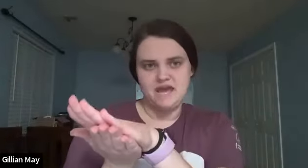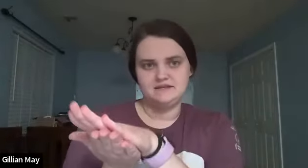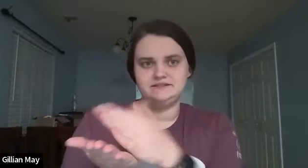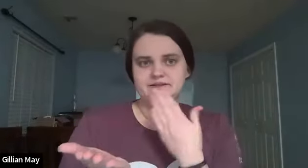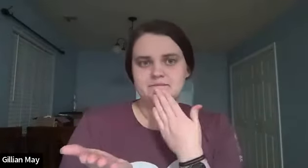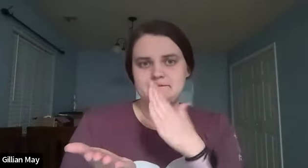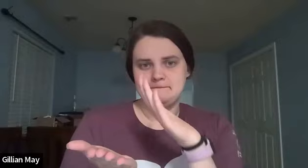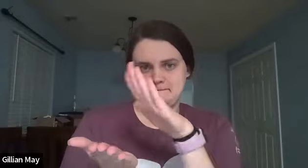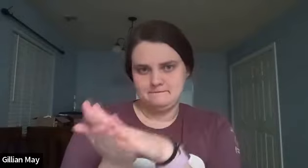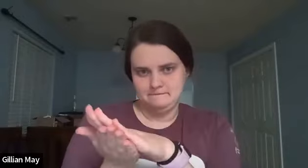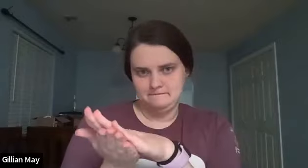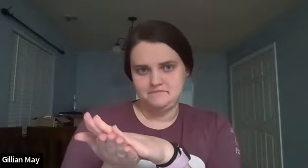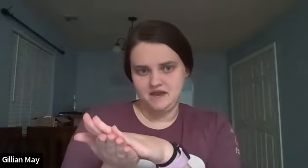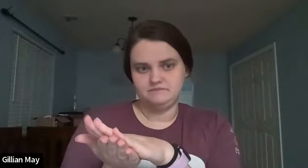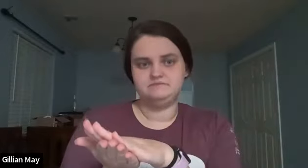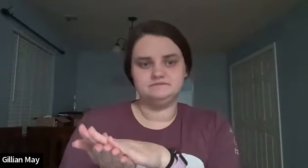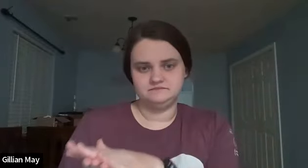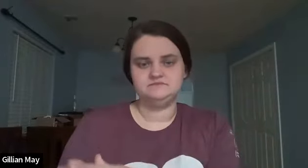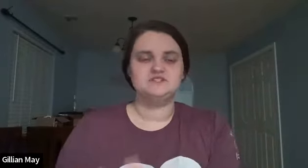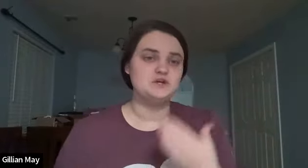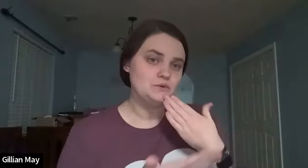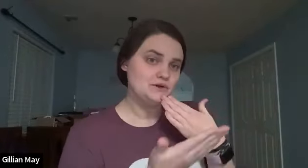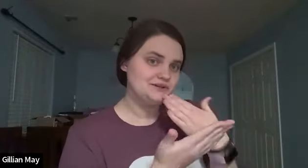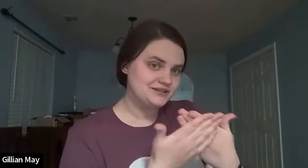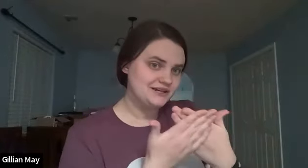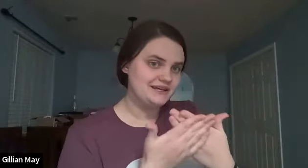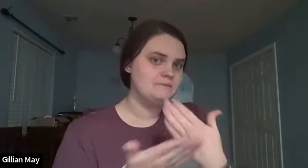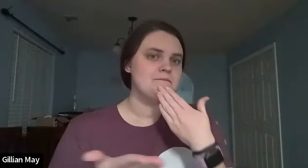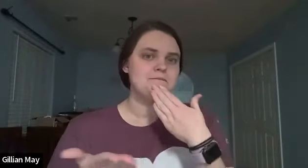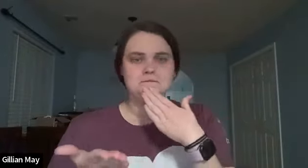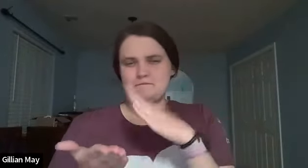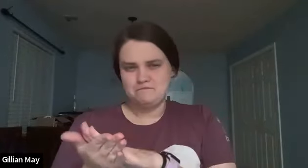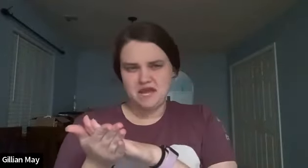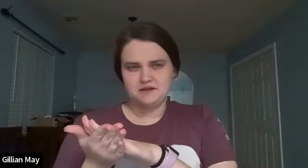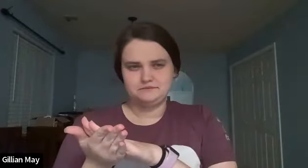Bad. Bad. So good, bad.